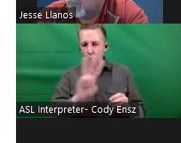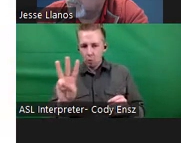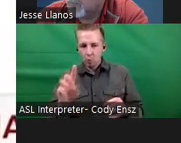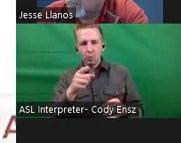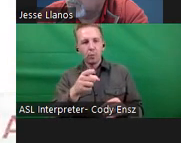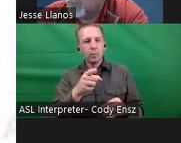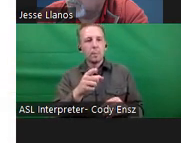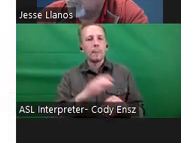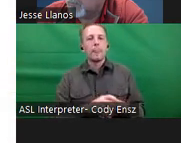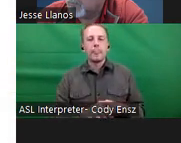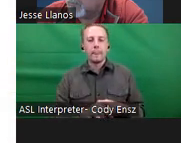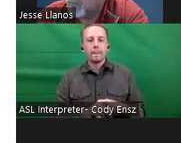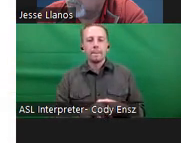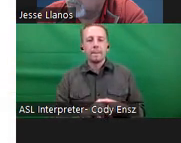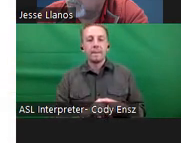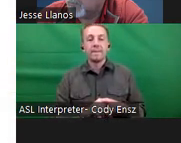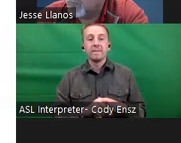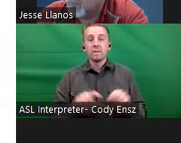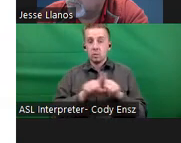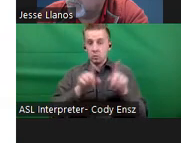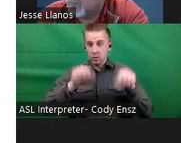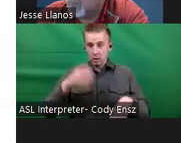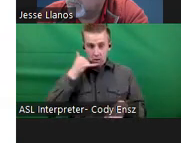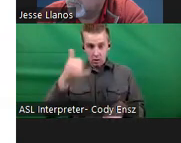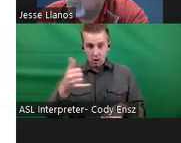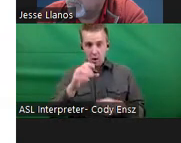Counseling webpage. You can also call the Business Division at